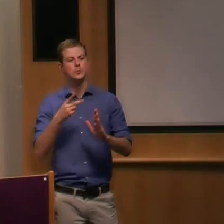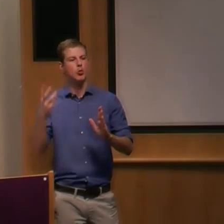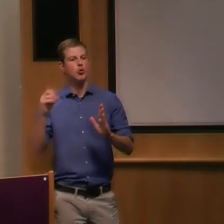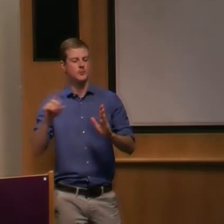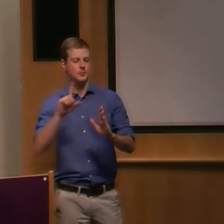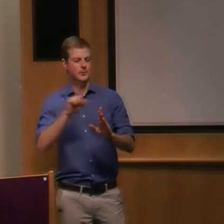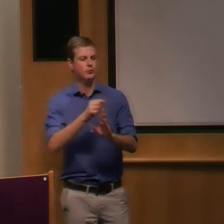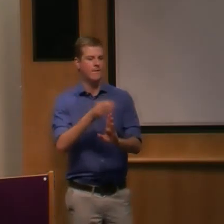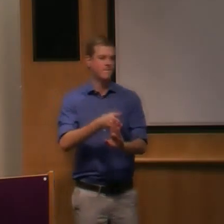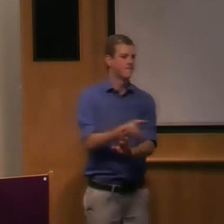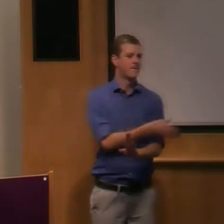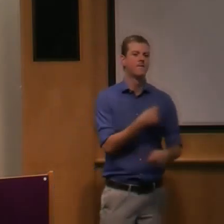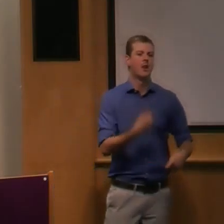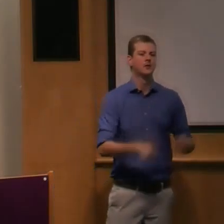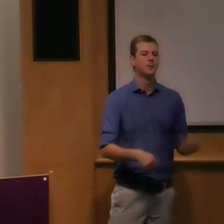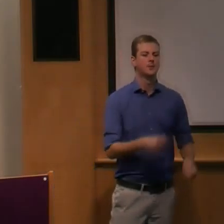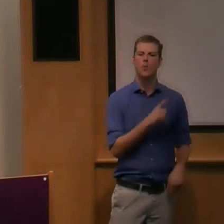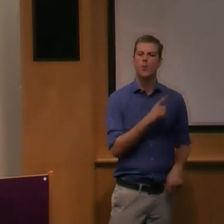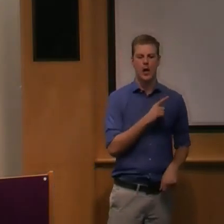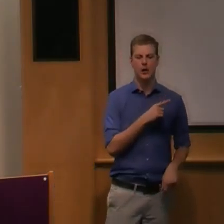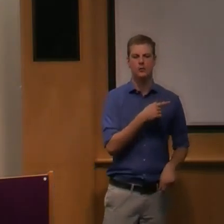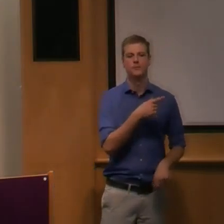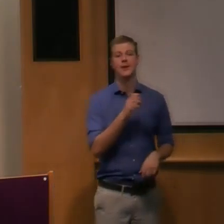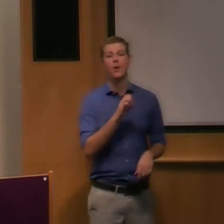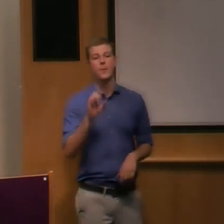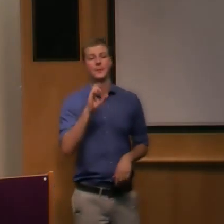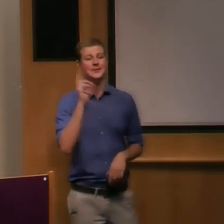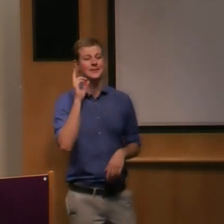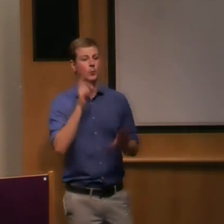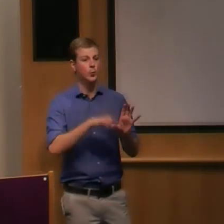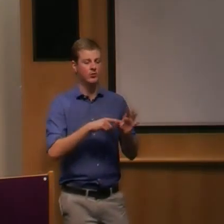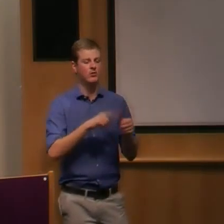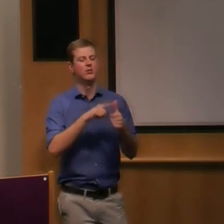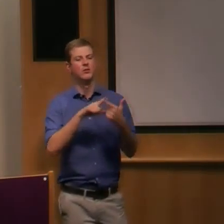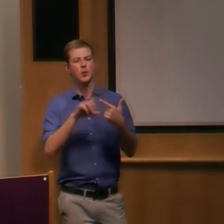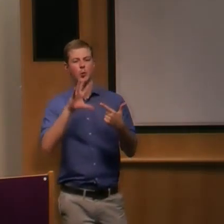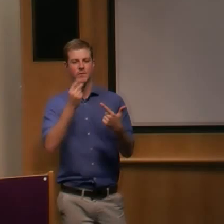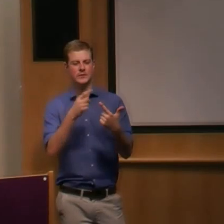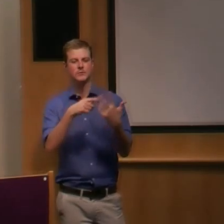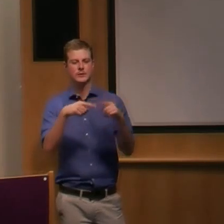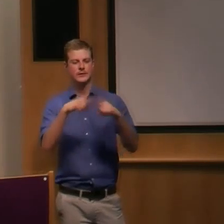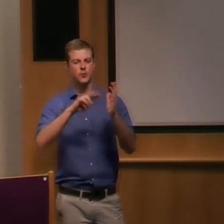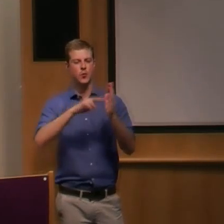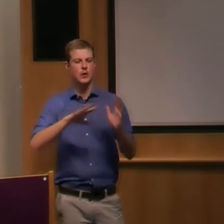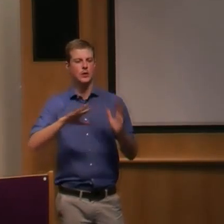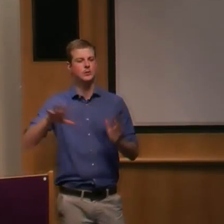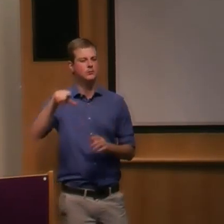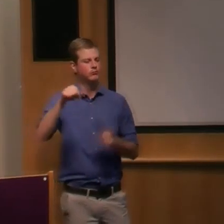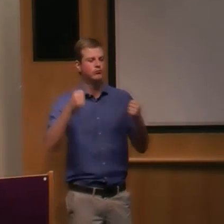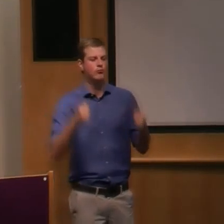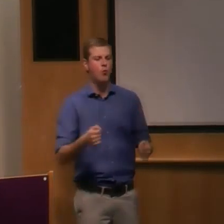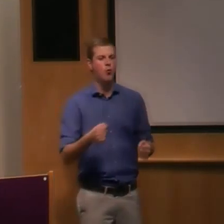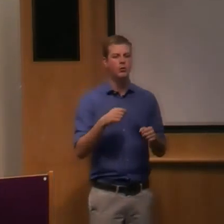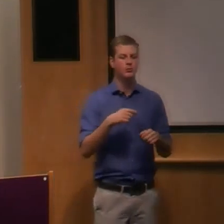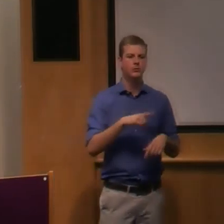The BDO Youth focuses on 18 to 30, but we're not too pedantic about that. We're flexible to say that, you know, in